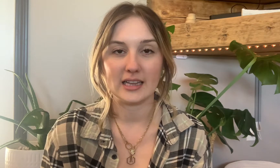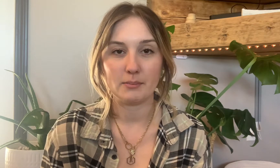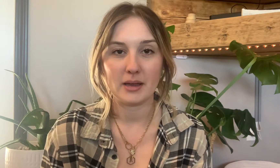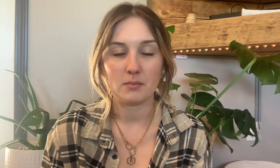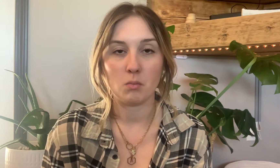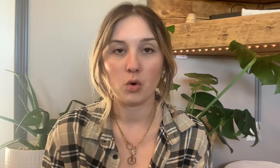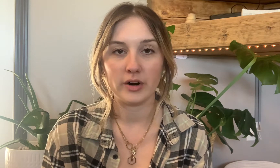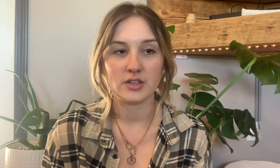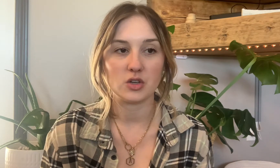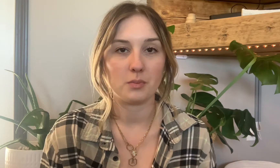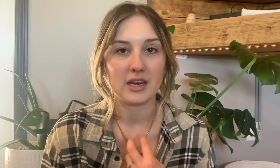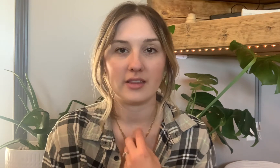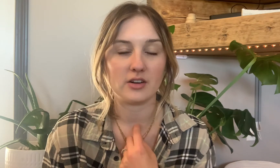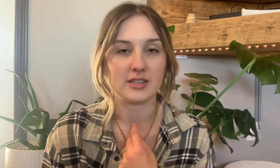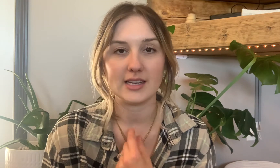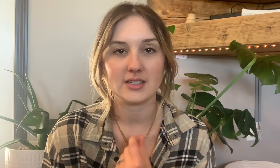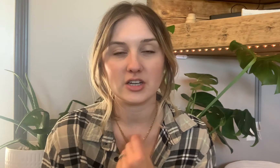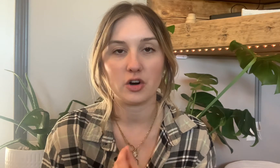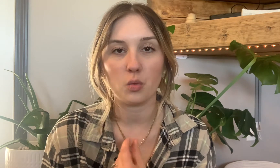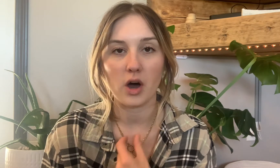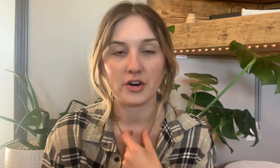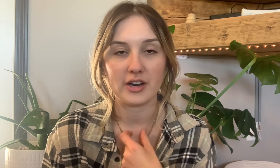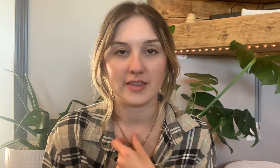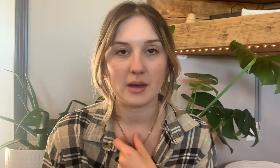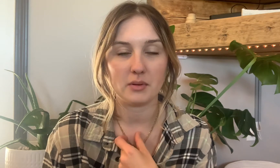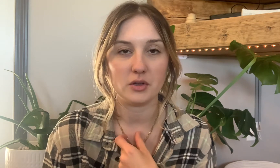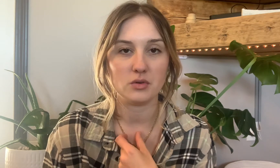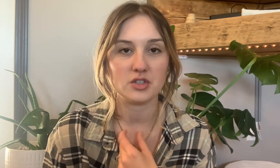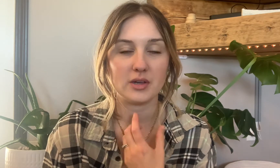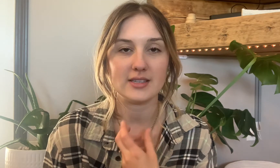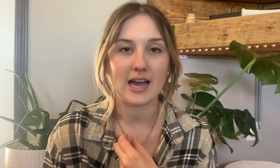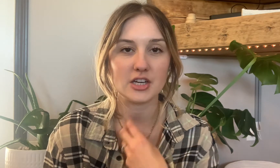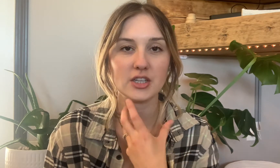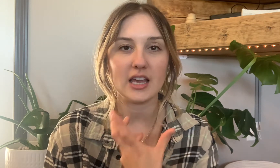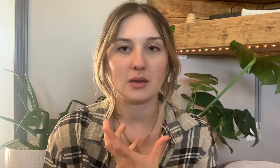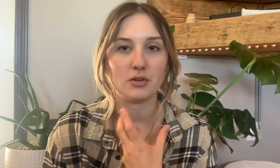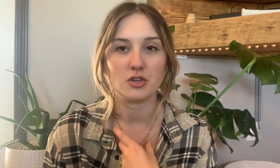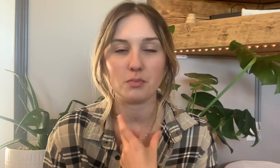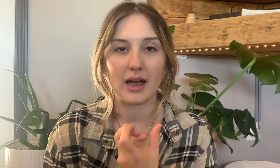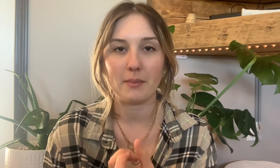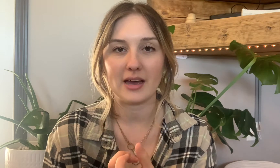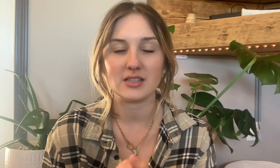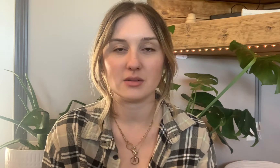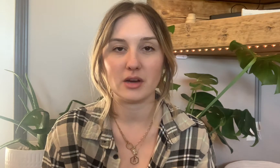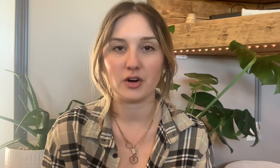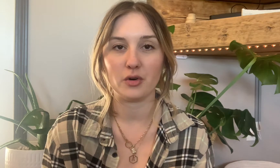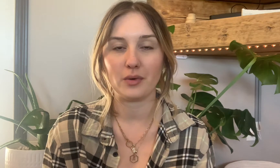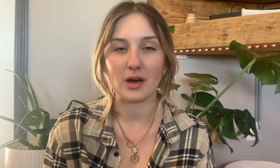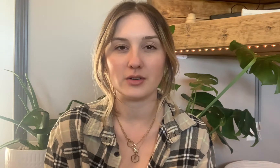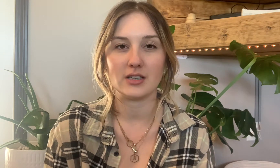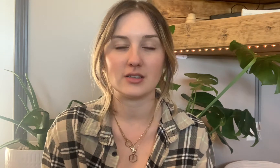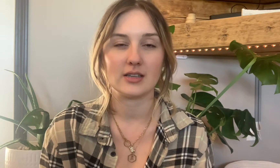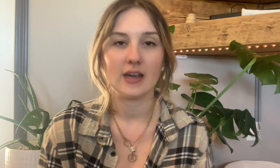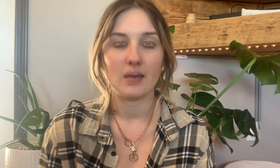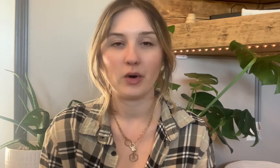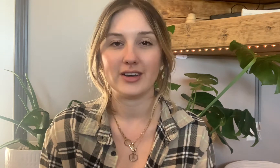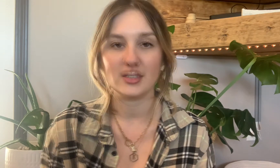bit more, so meaning there's less sterile water in that balloon, so he's actually able to bypass some air around his where his trach